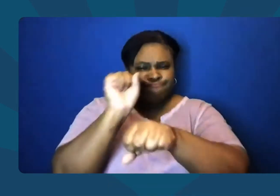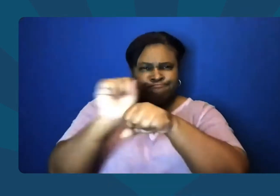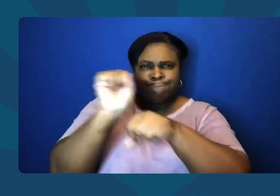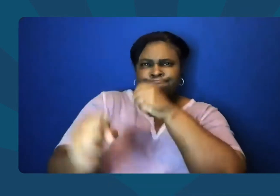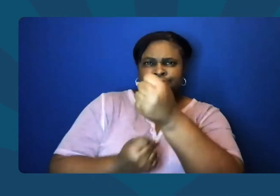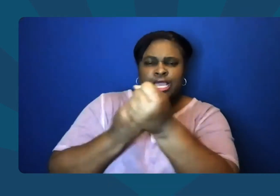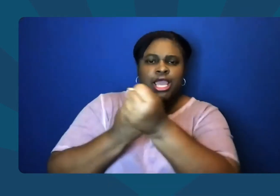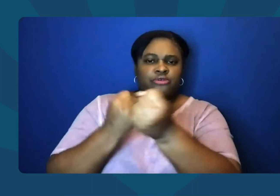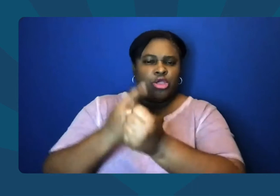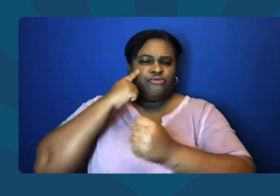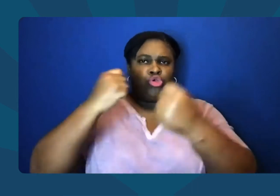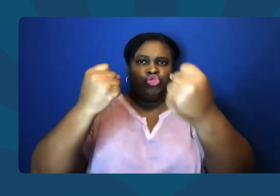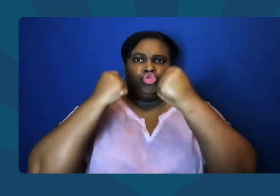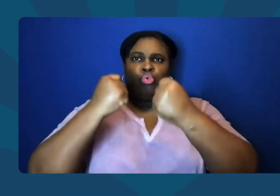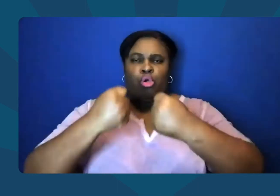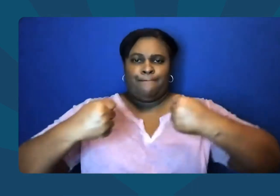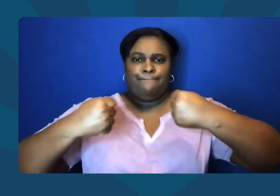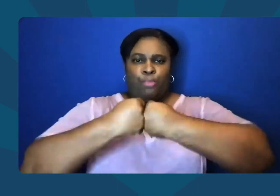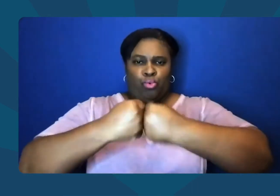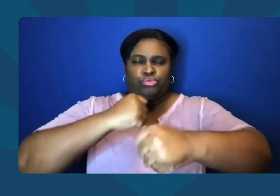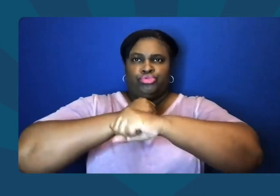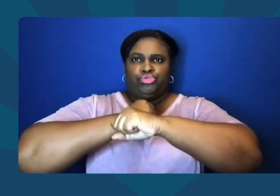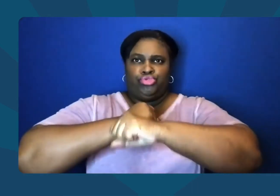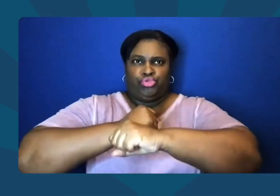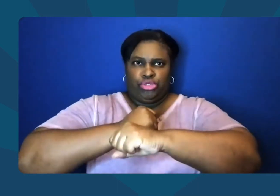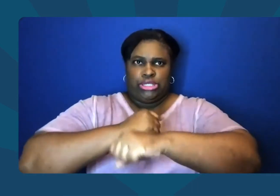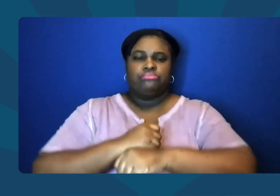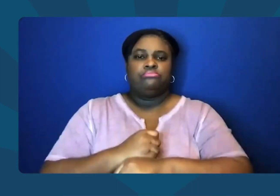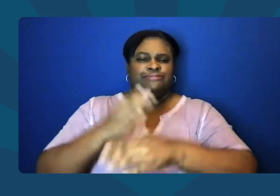and an end to illegal immigration.